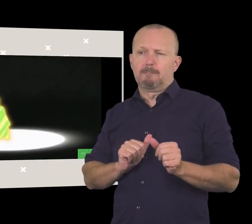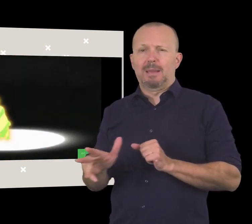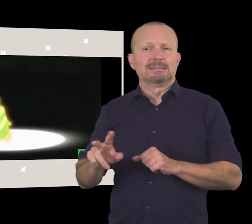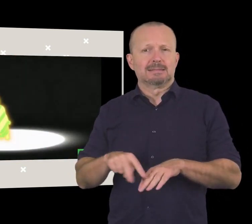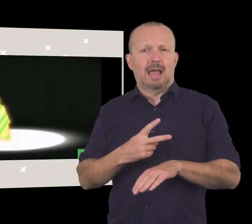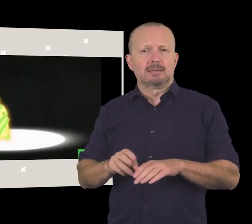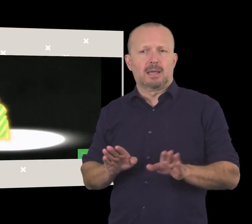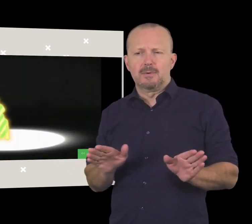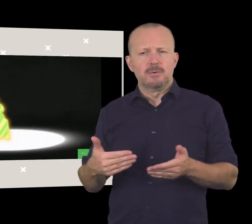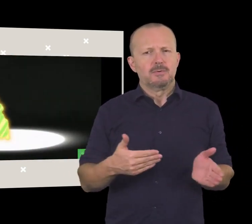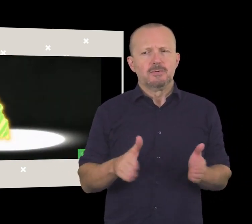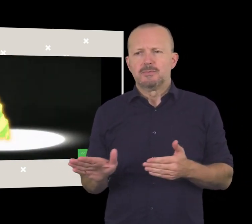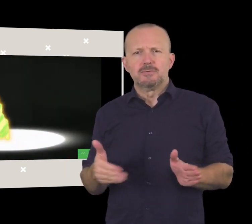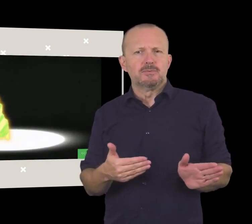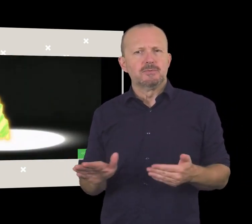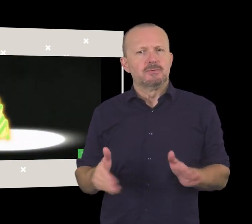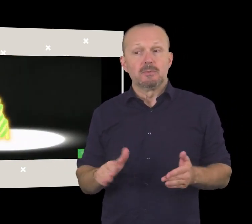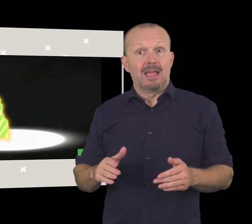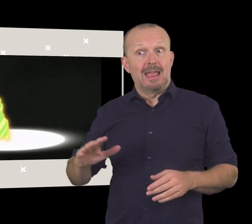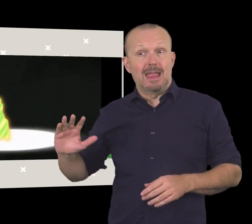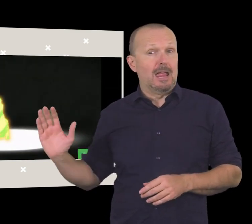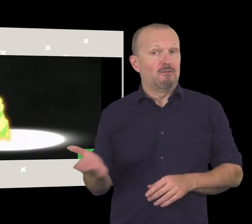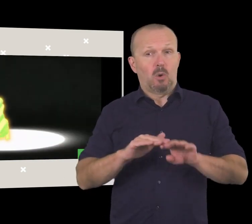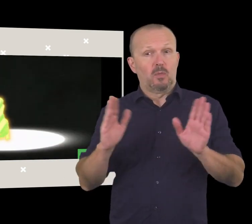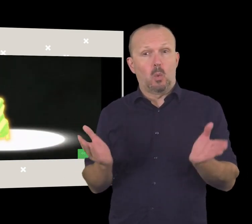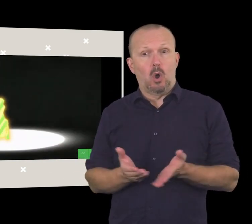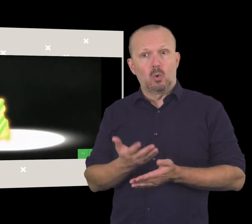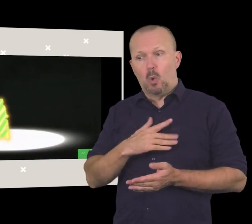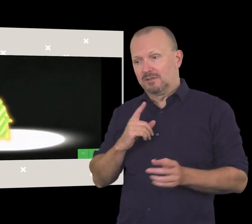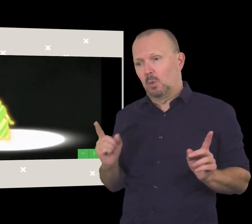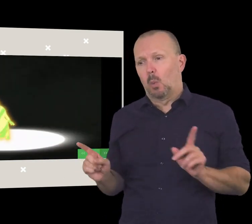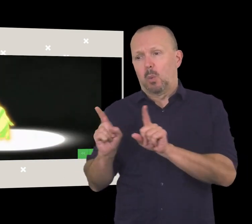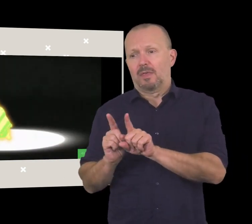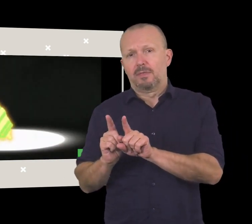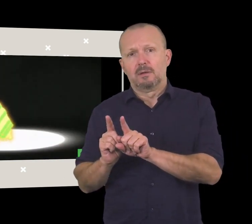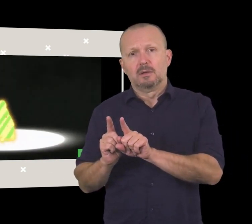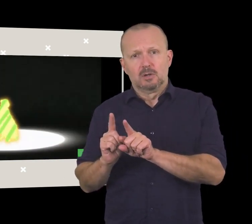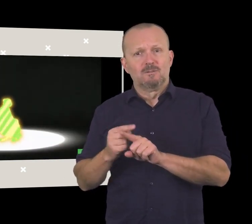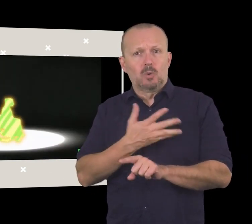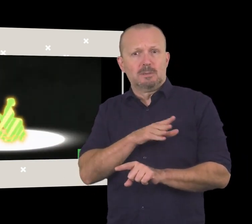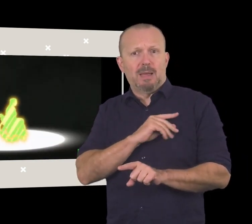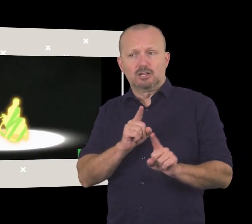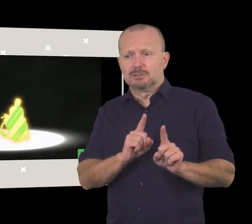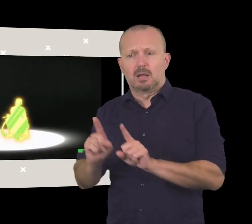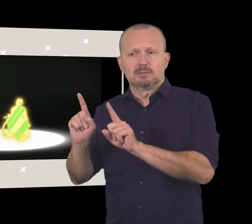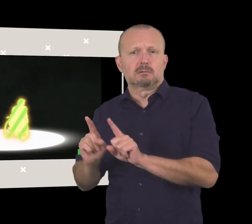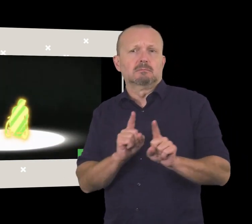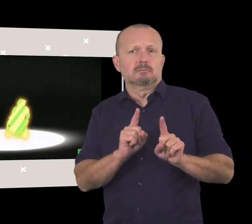time, and everyone around the world wanted to dance her famous tango, especially Meredith